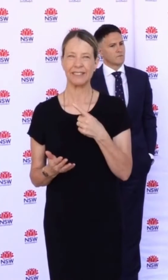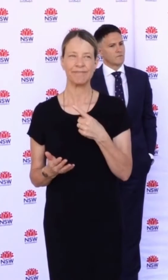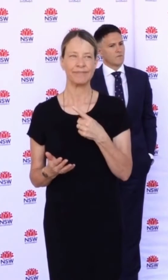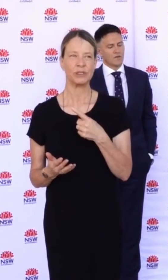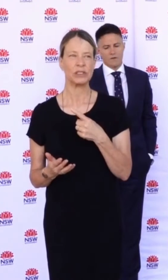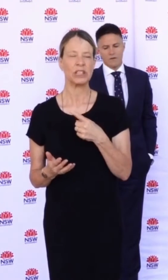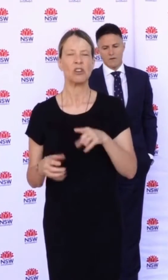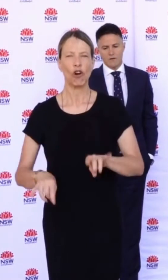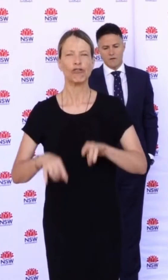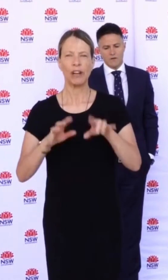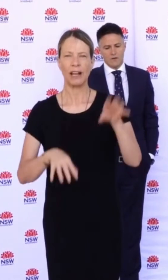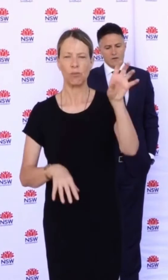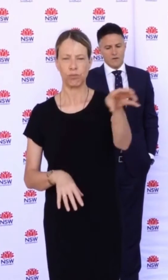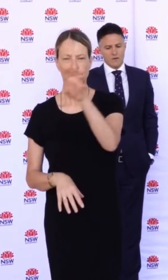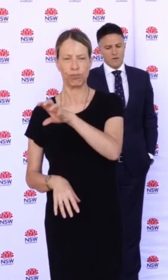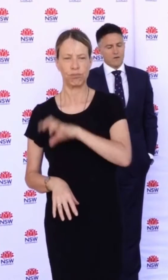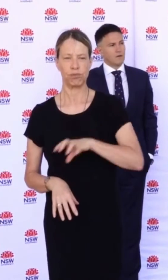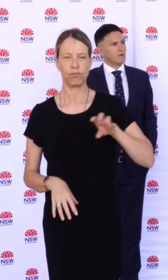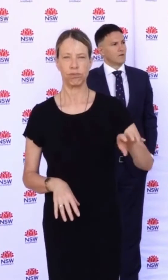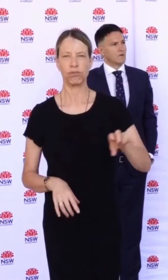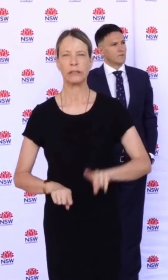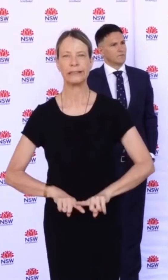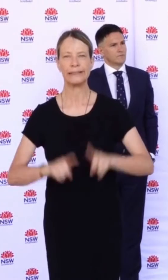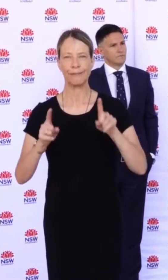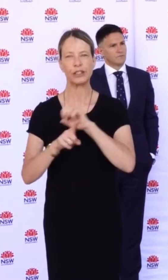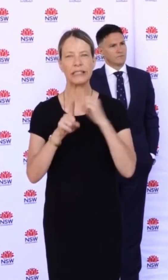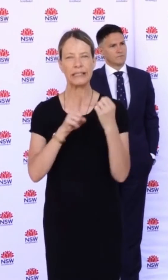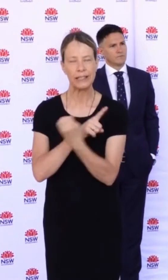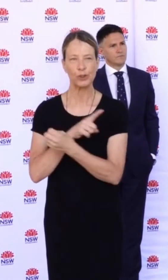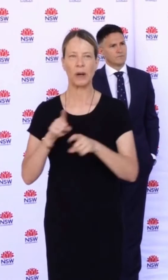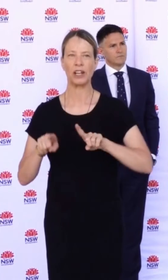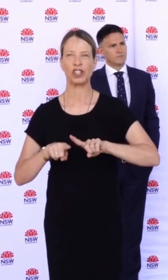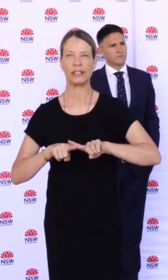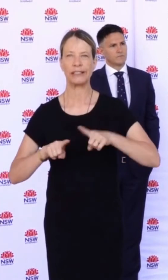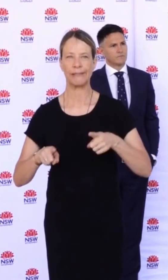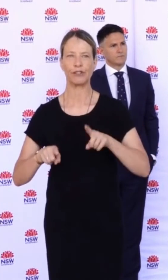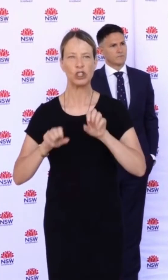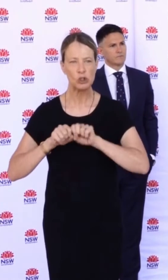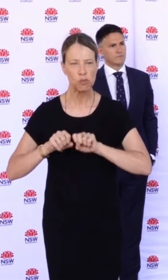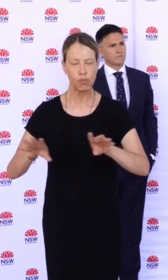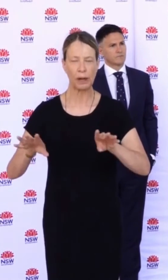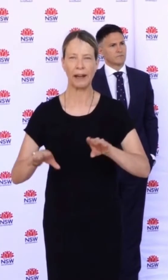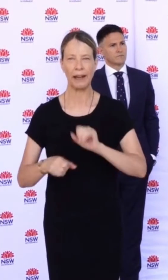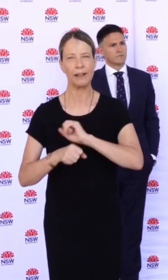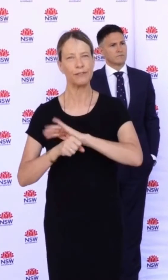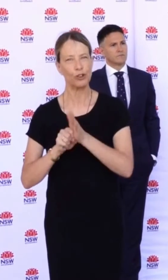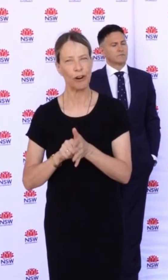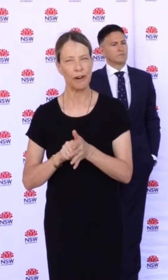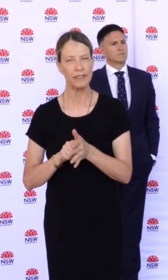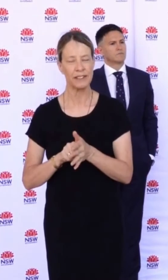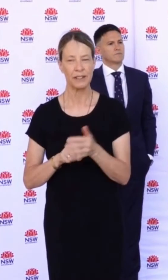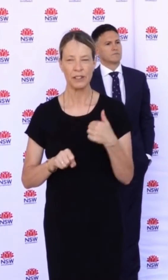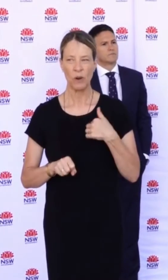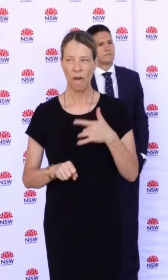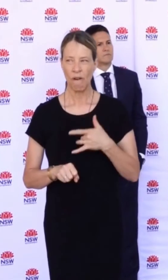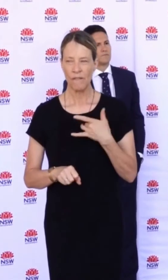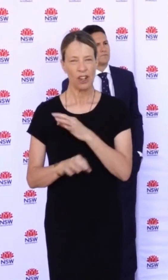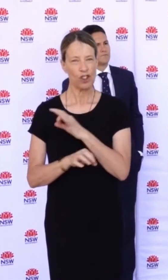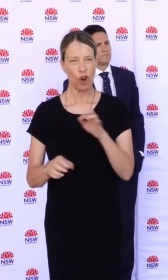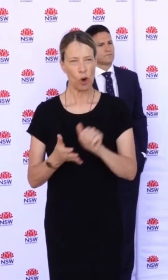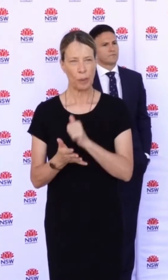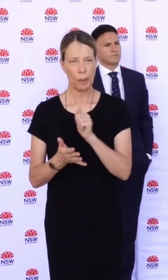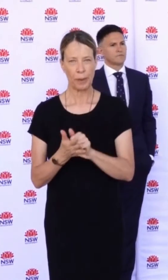geographical circumstances, different transmission issues in terms of the virus. I think that it's not appropriate for me or for the New